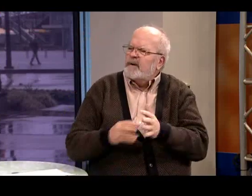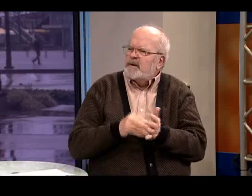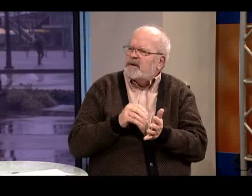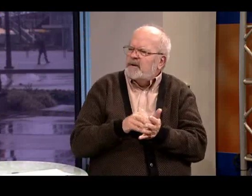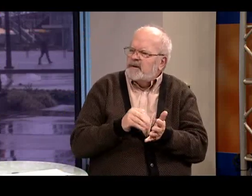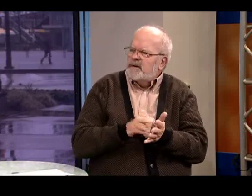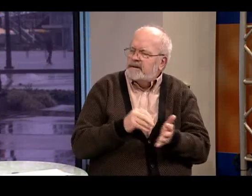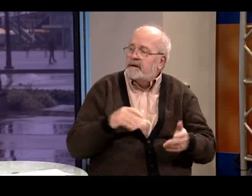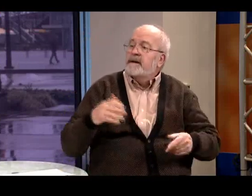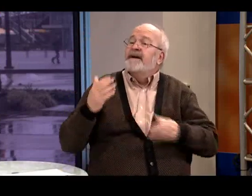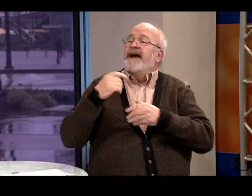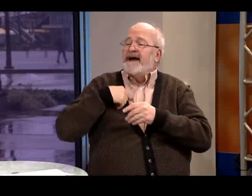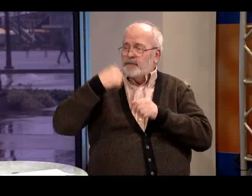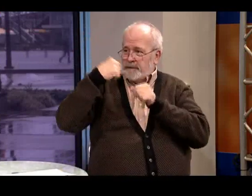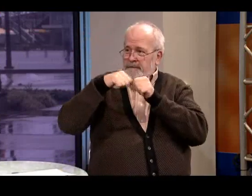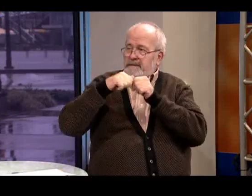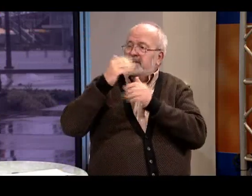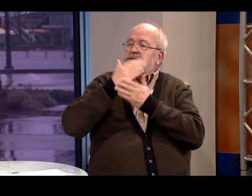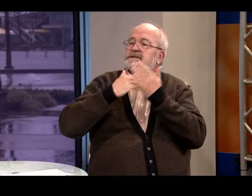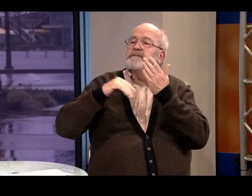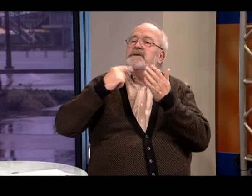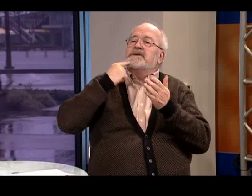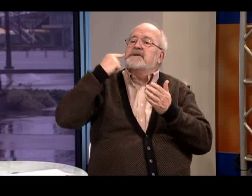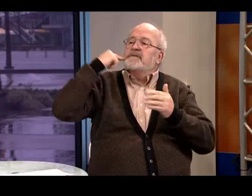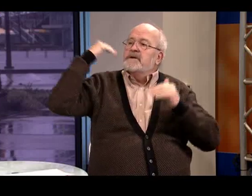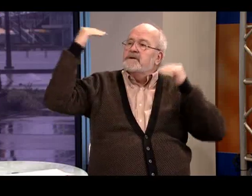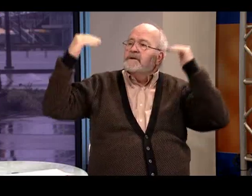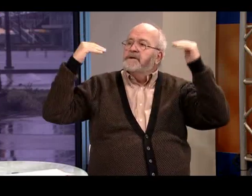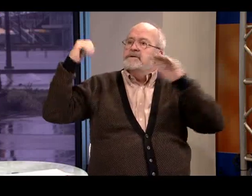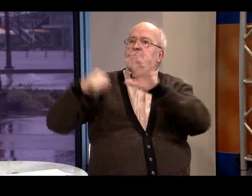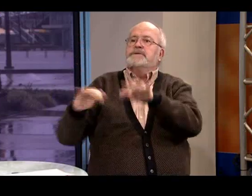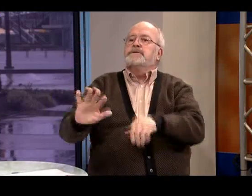That is the type of thing that we went through and what became ingrained in us.